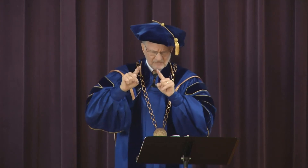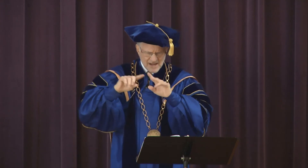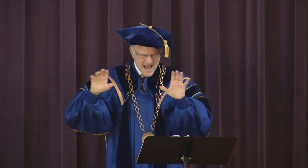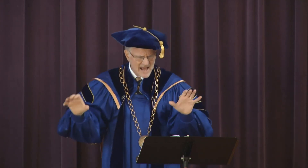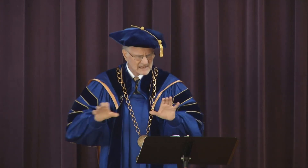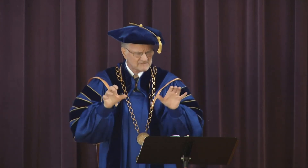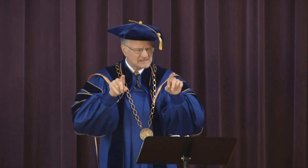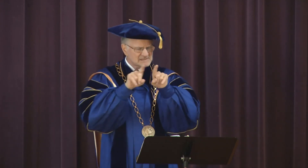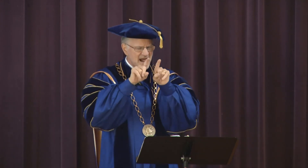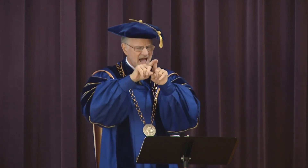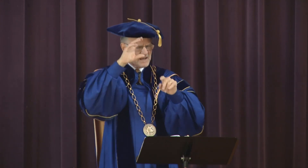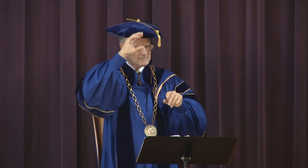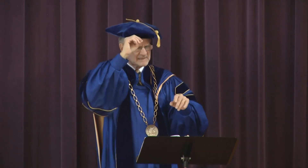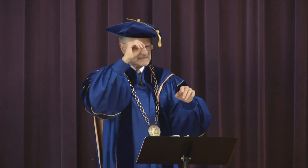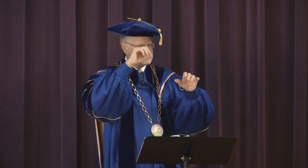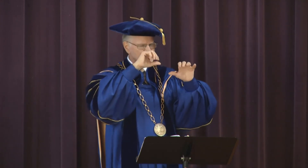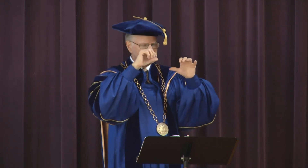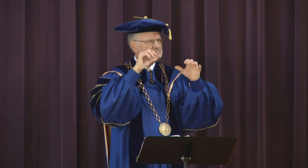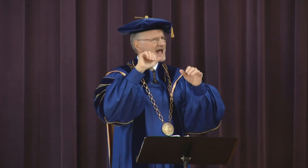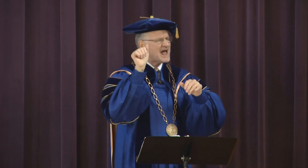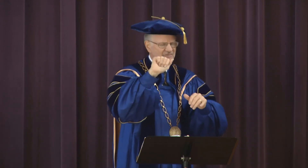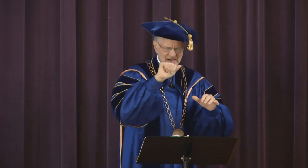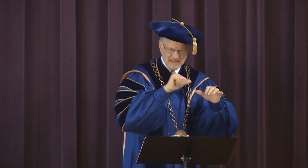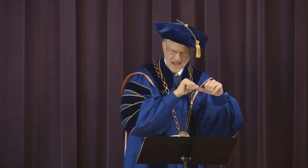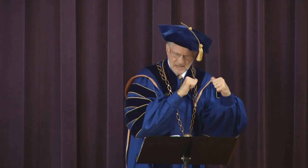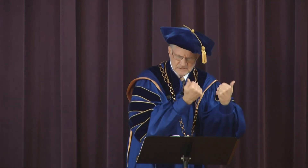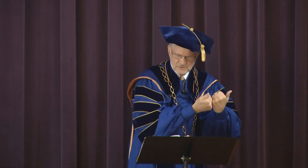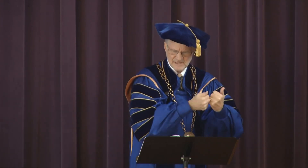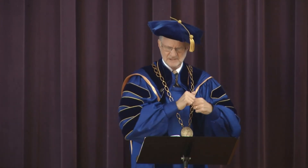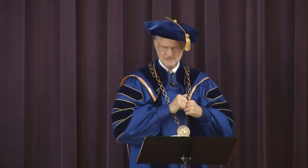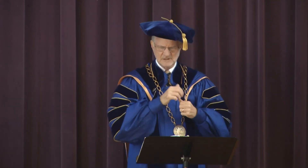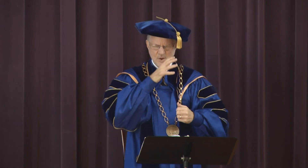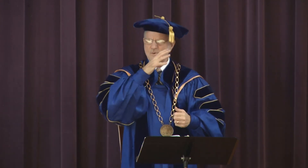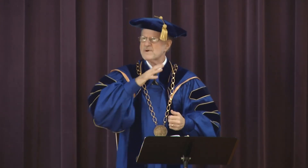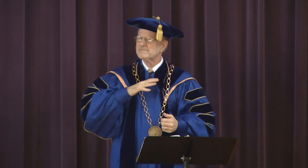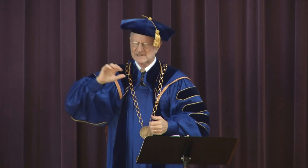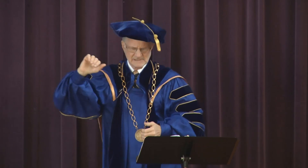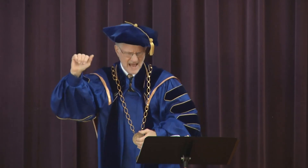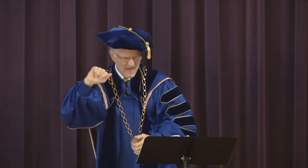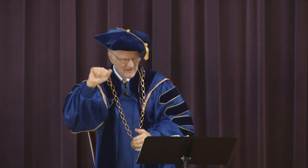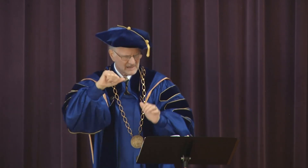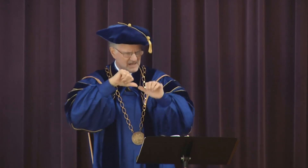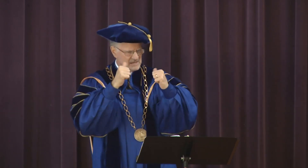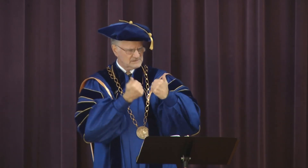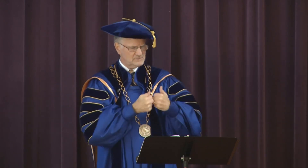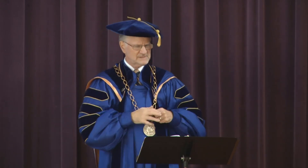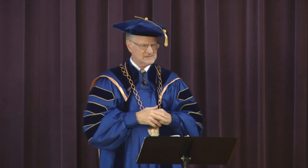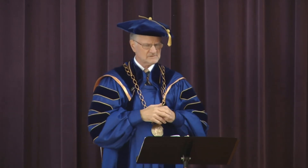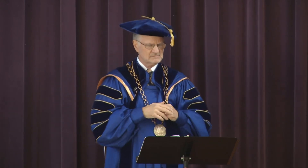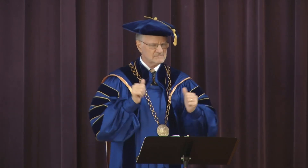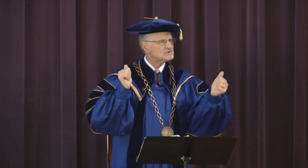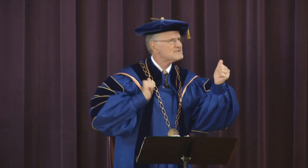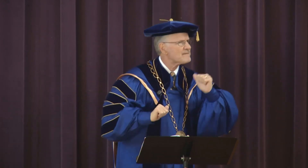Now, there were several clubs and activities, like there were the Men's Athletic Association, the Women's Athletic